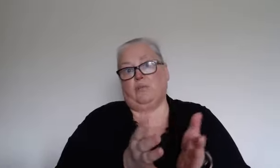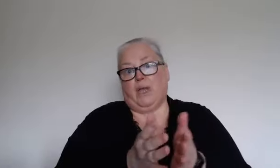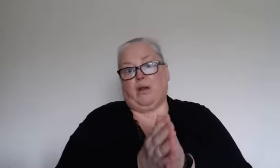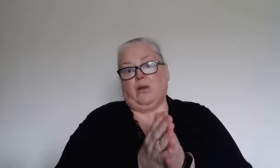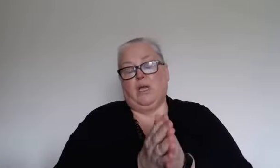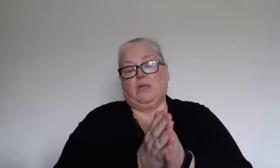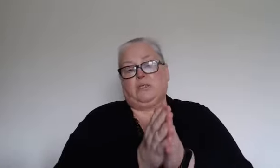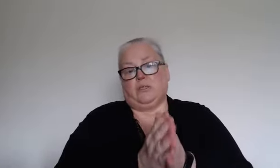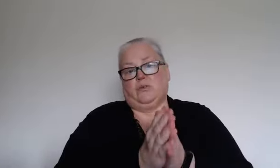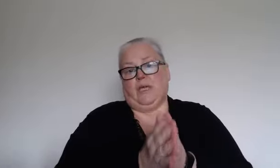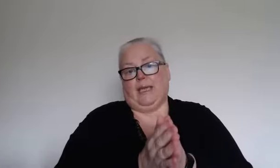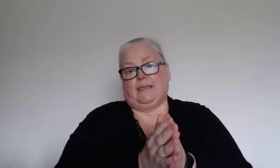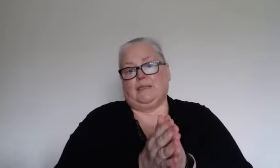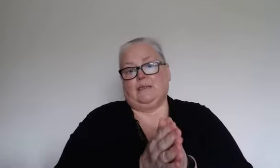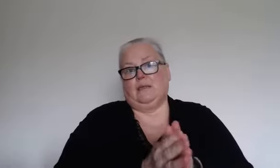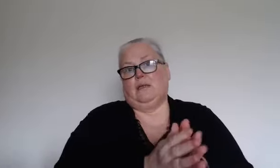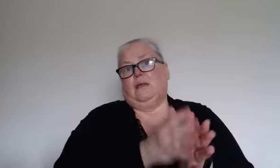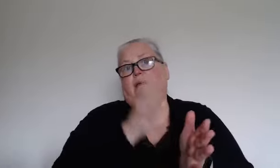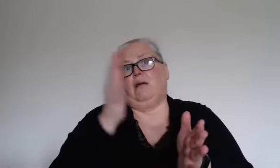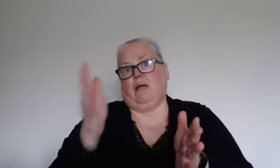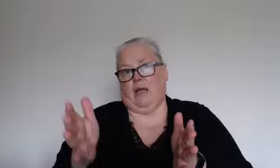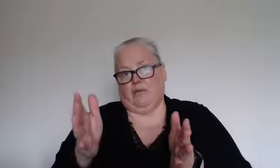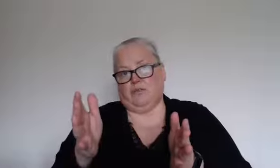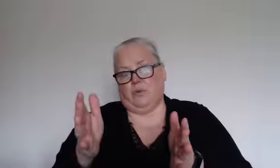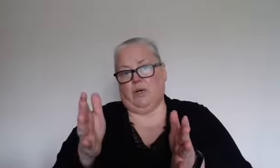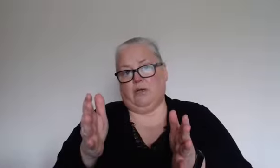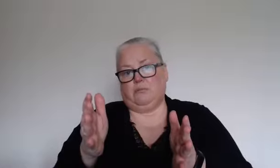beer snuck in after work?